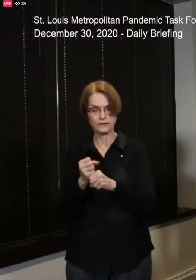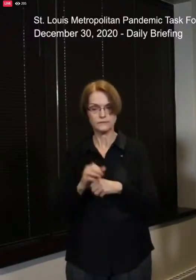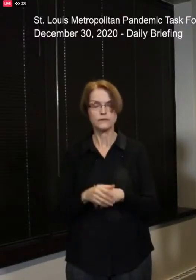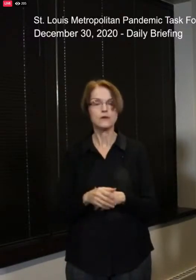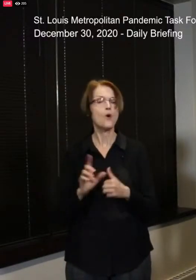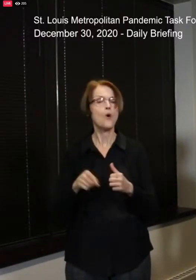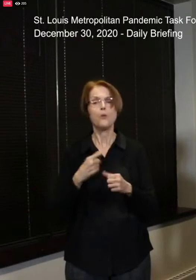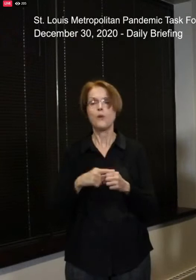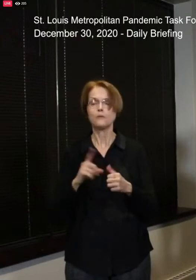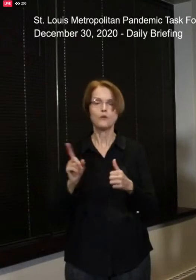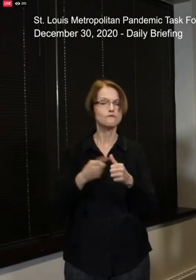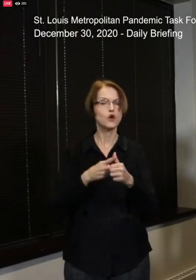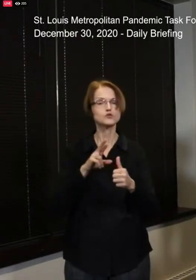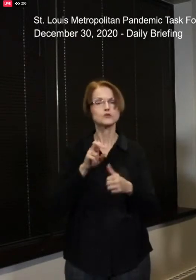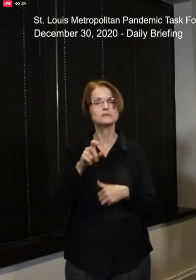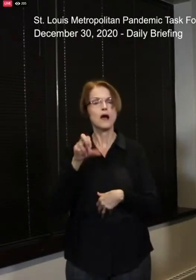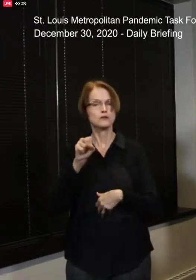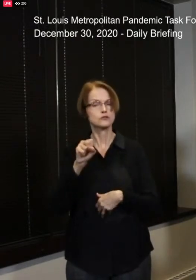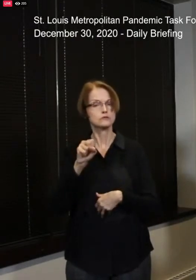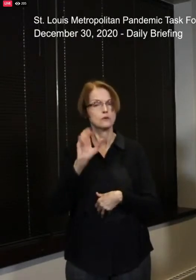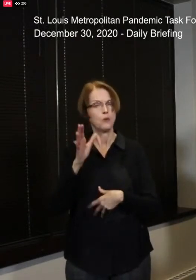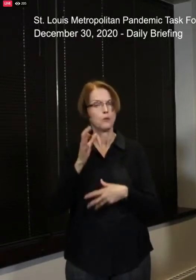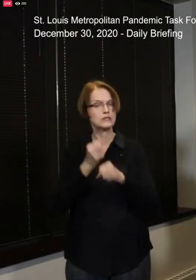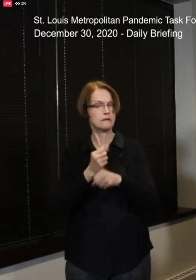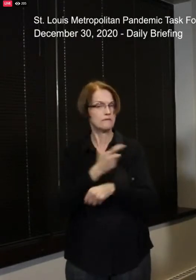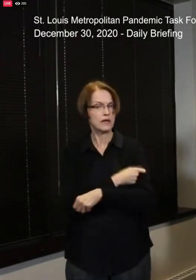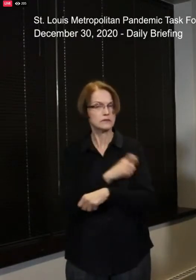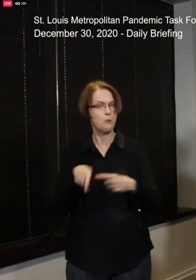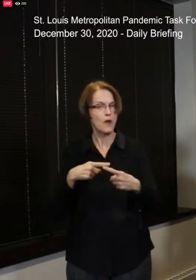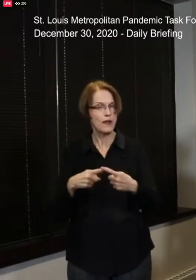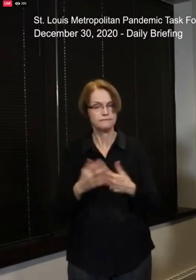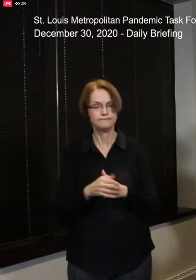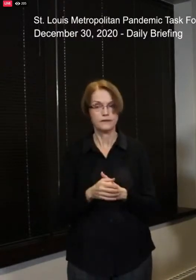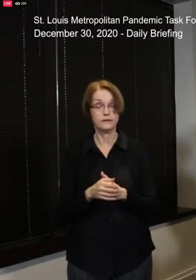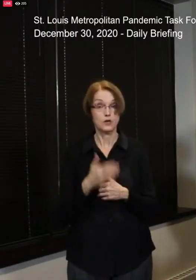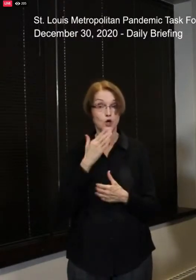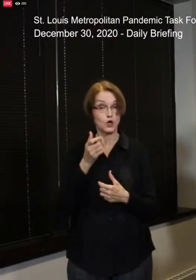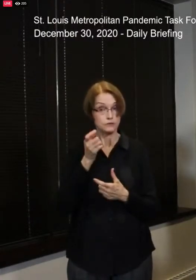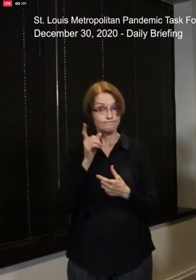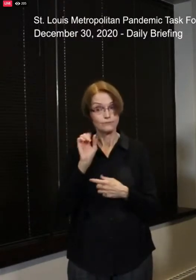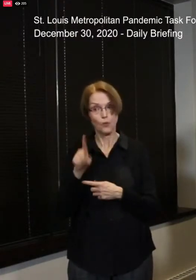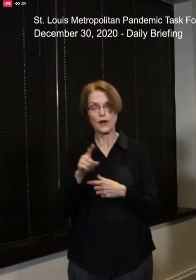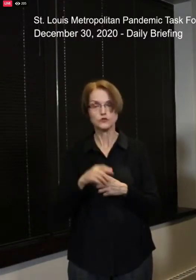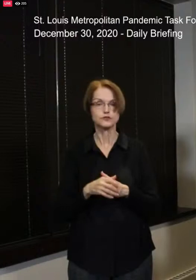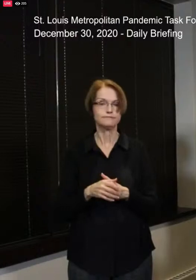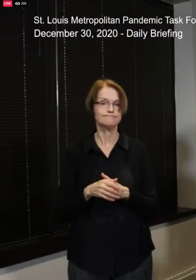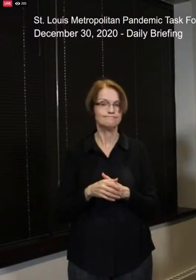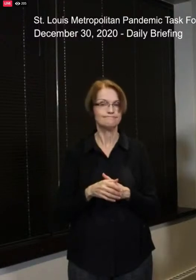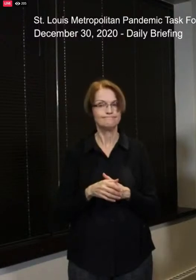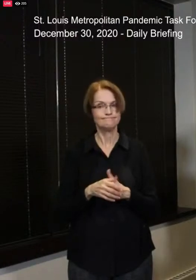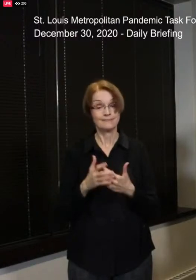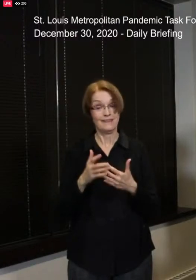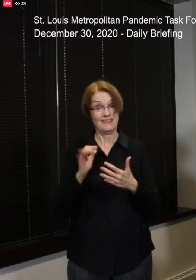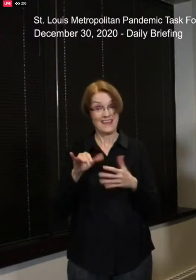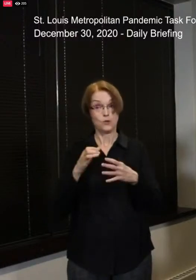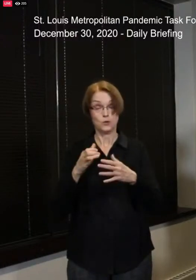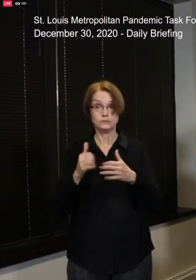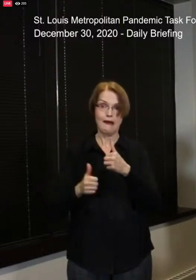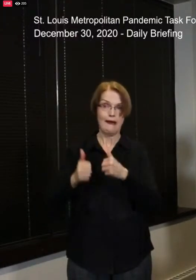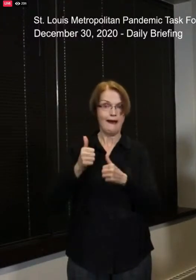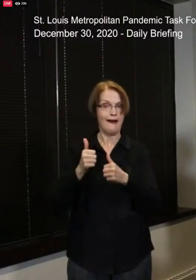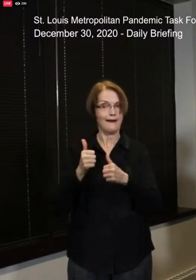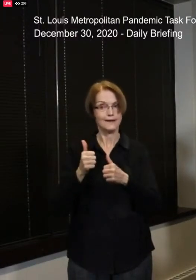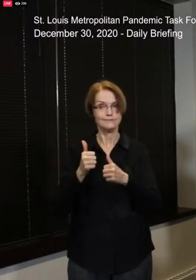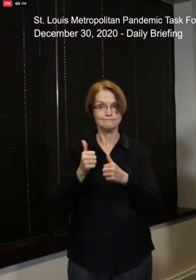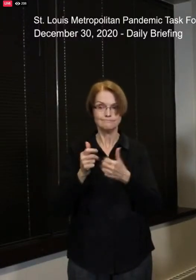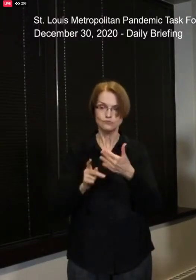vaccine? Yeah, another good question. First responders, are again a high priority population. They probably